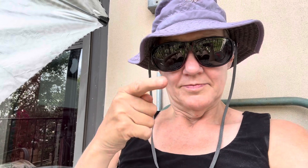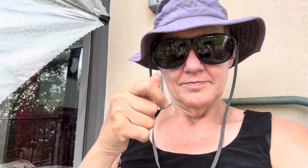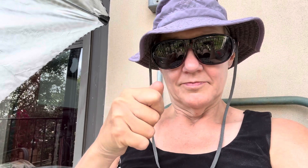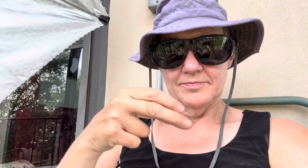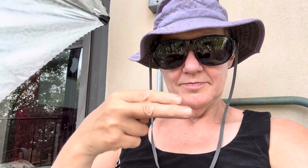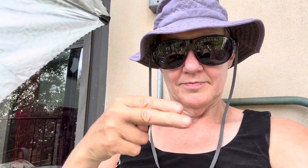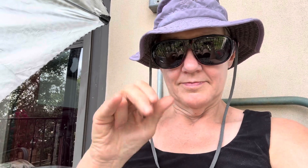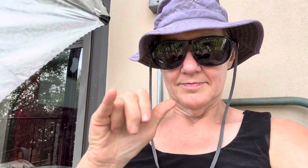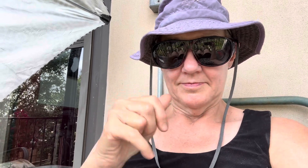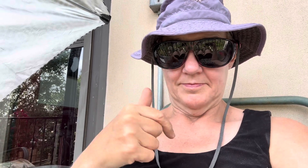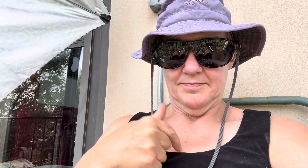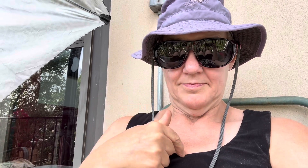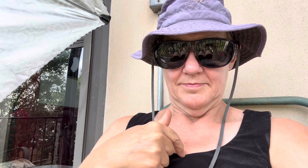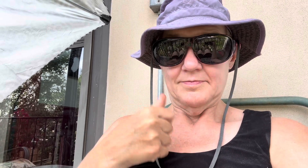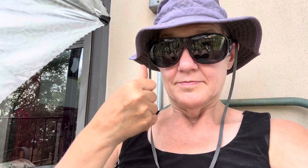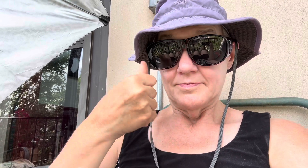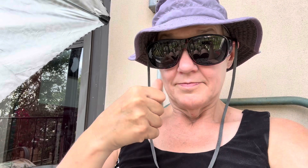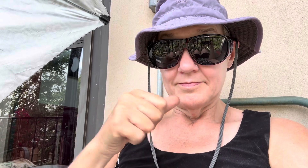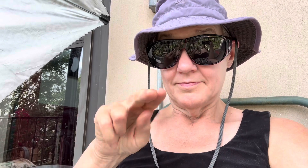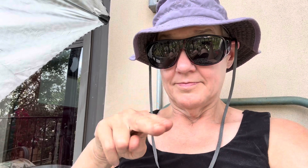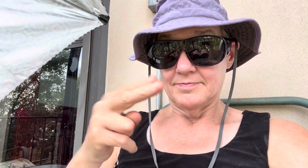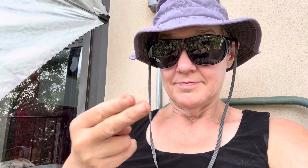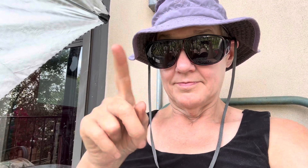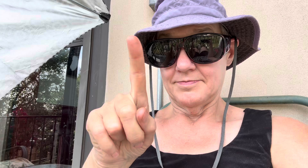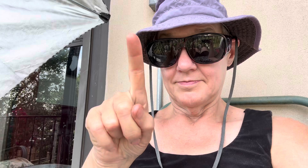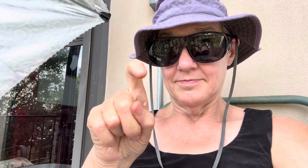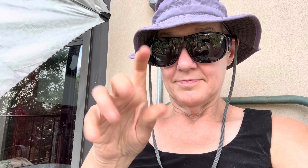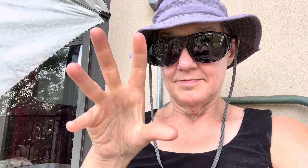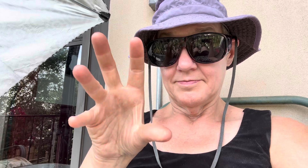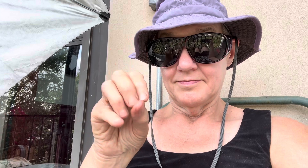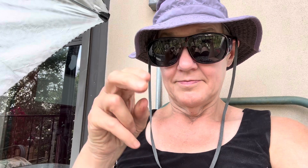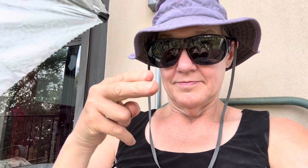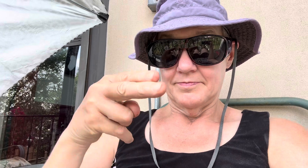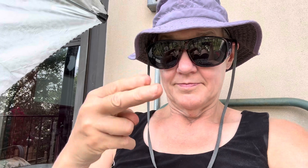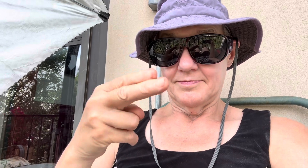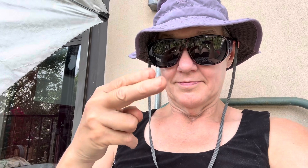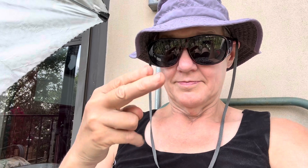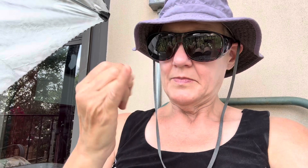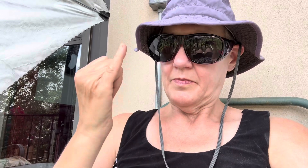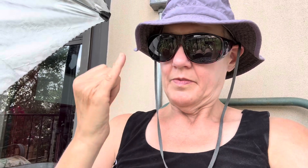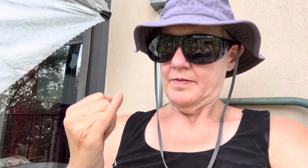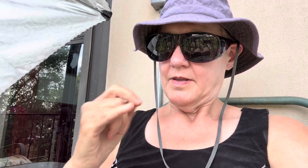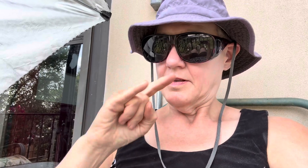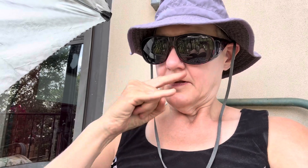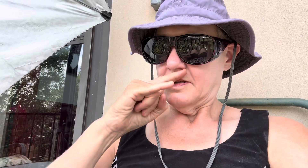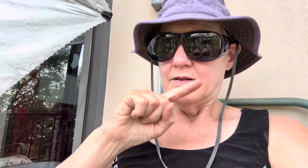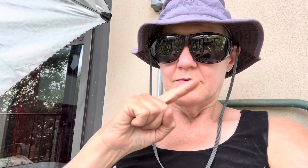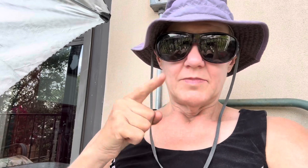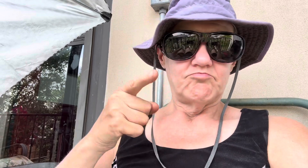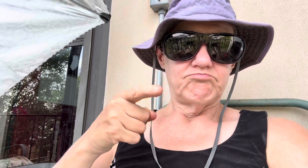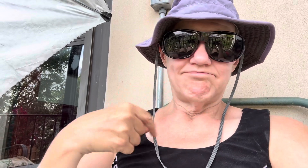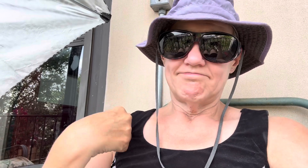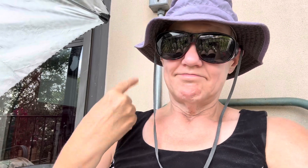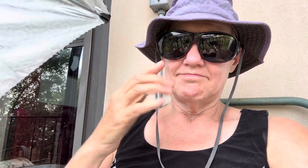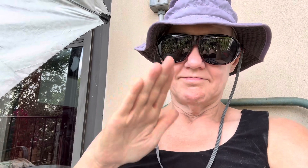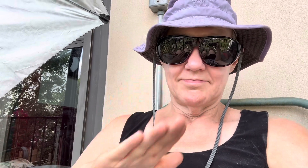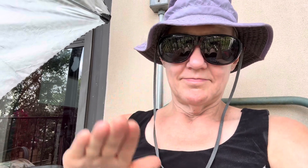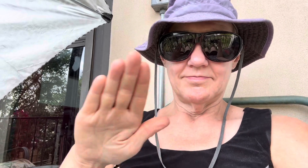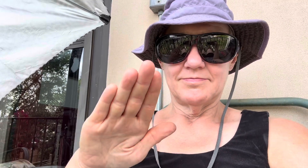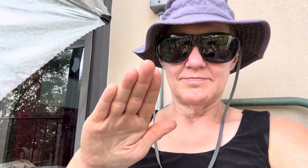diabetes help. They quiet that food noise. Now, I lost 150 pounds, but part of